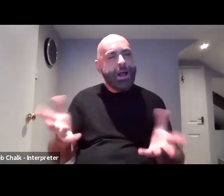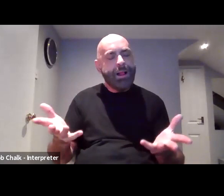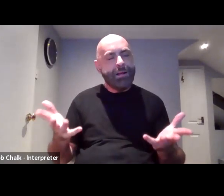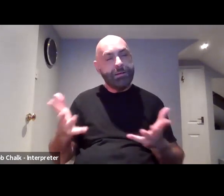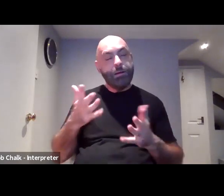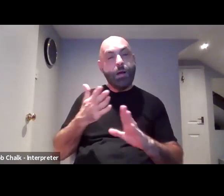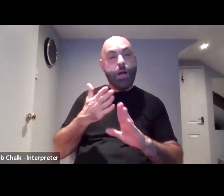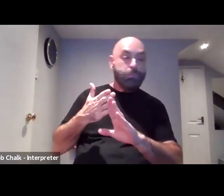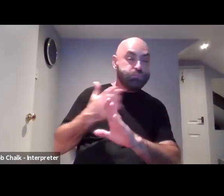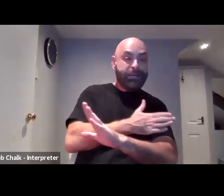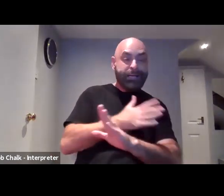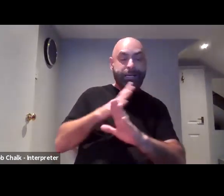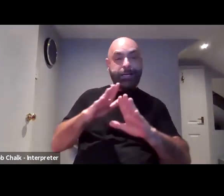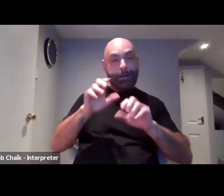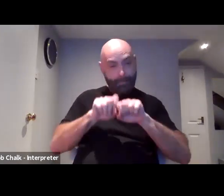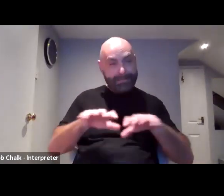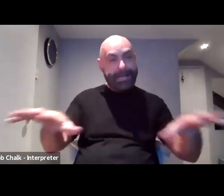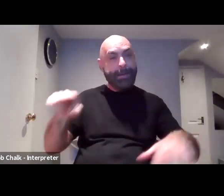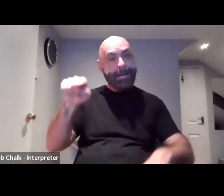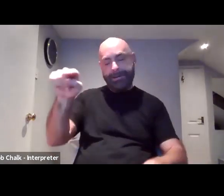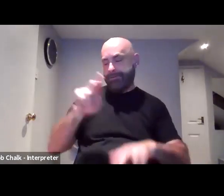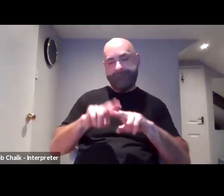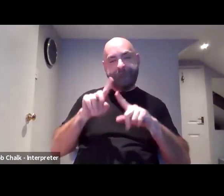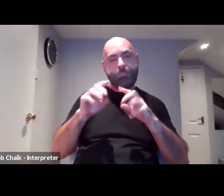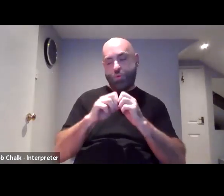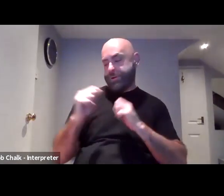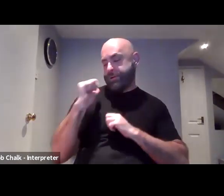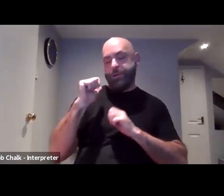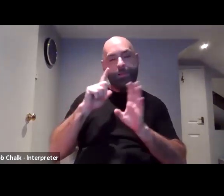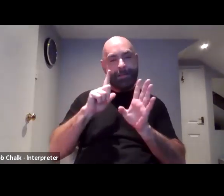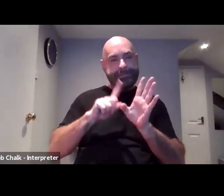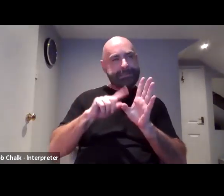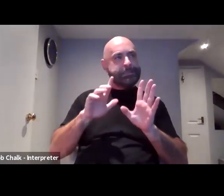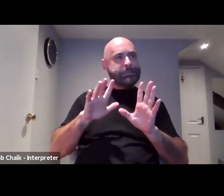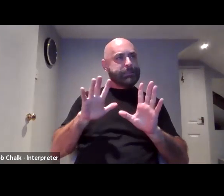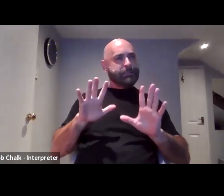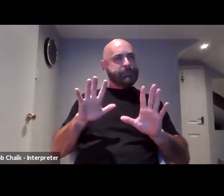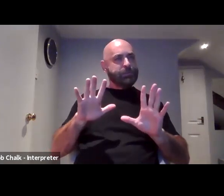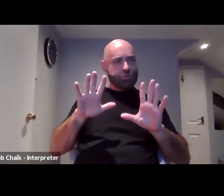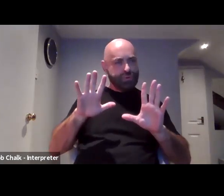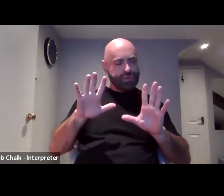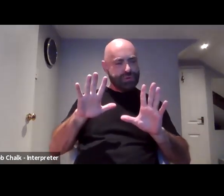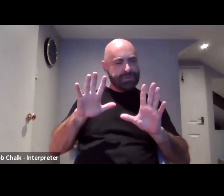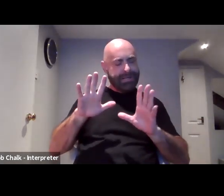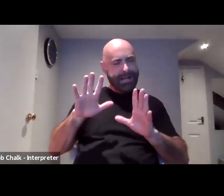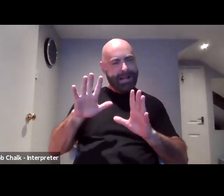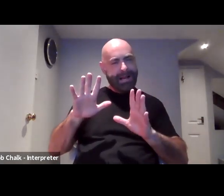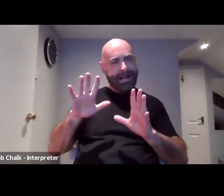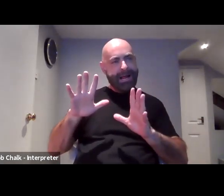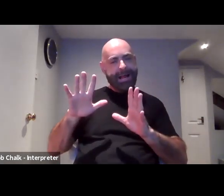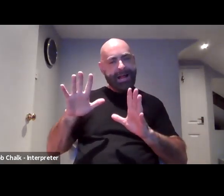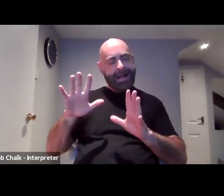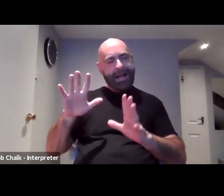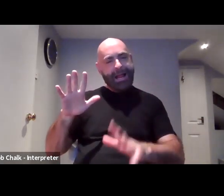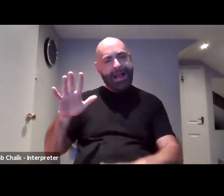And pre-pandemic, what I published in February this year was the stalling life expectancy, increases in health